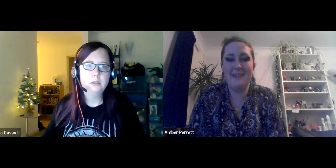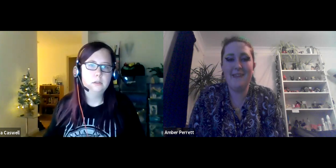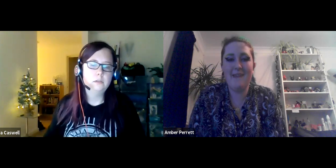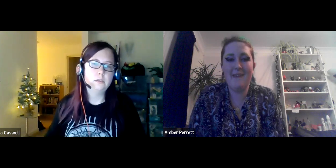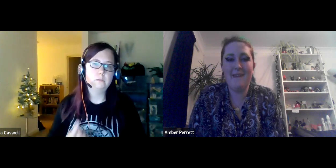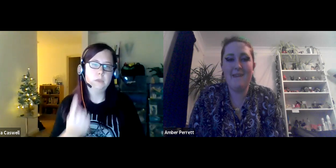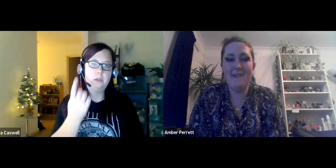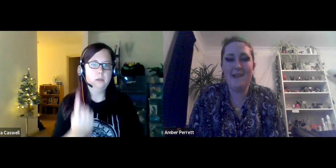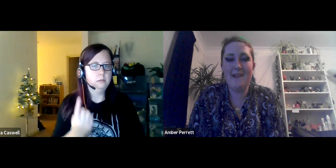this could be